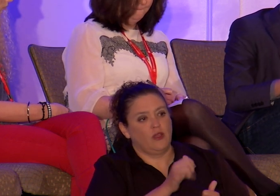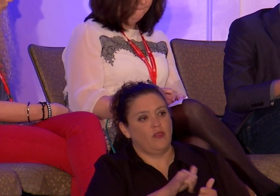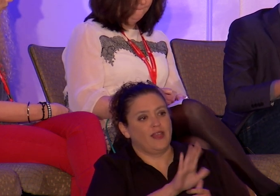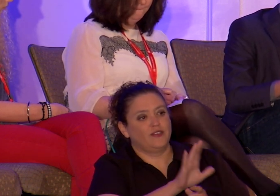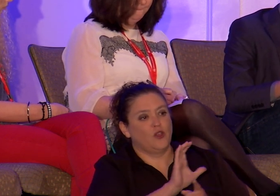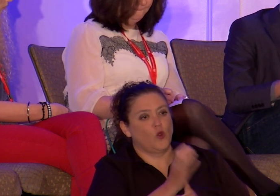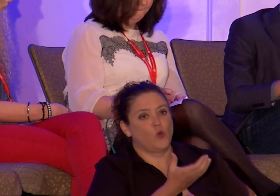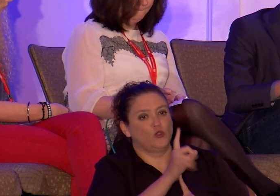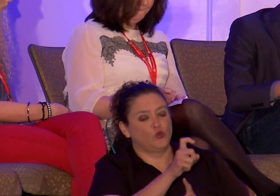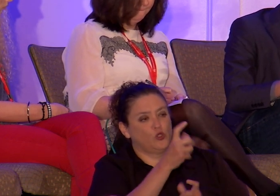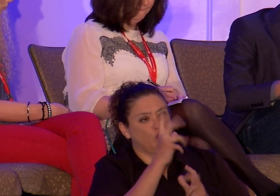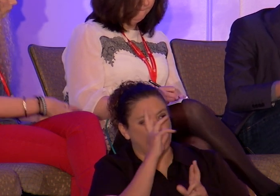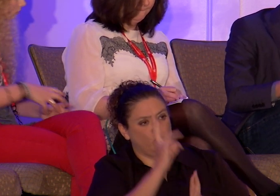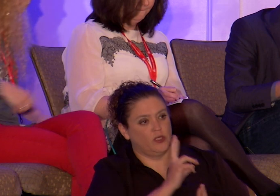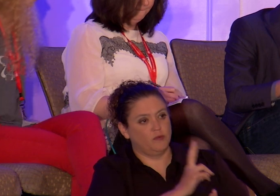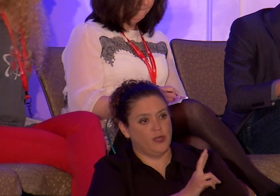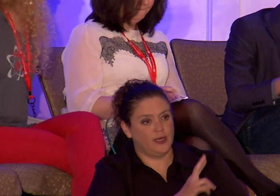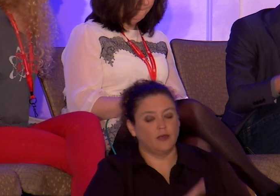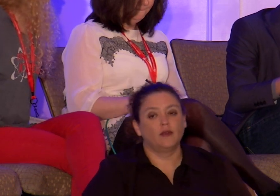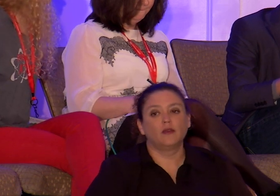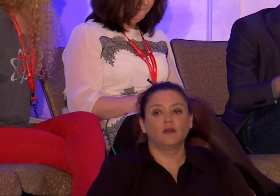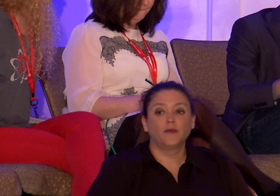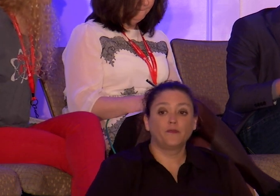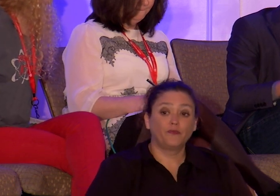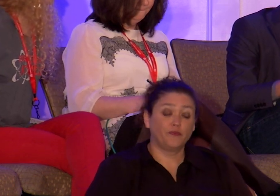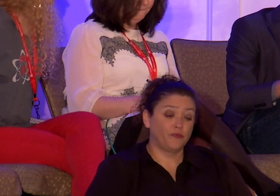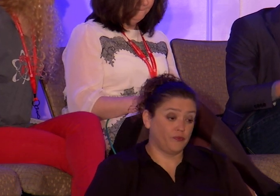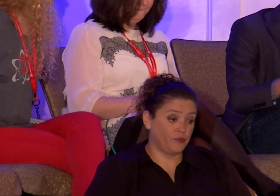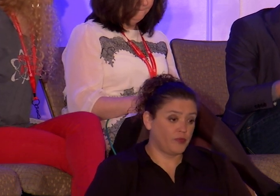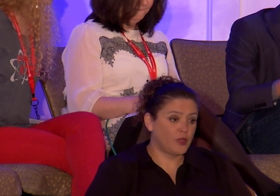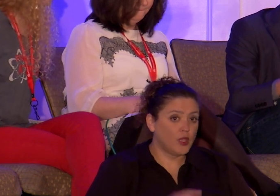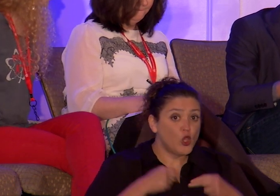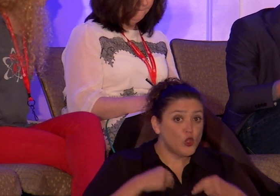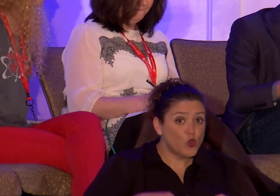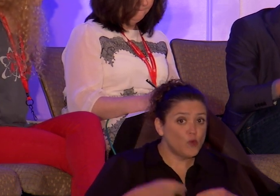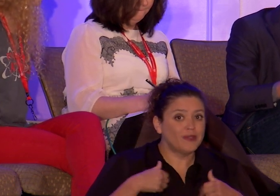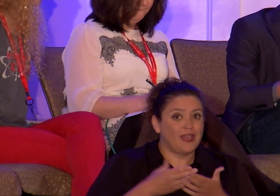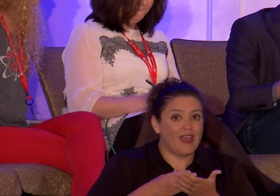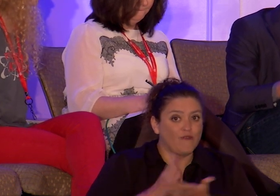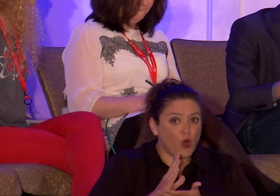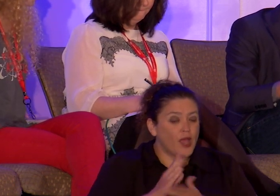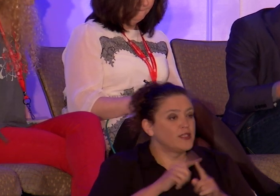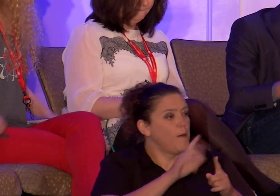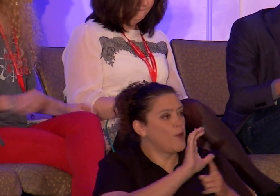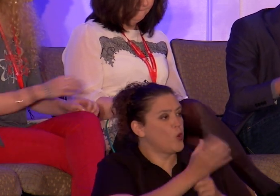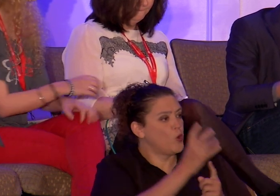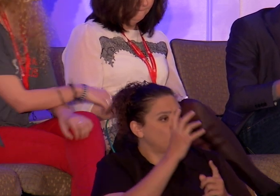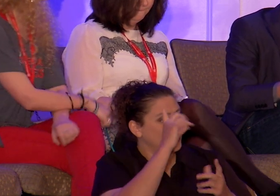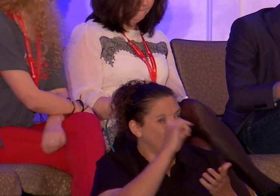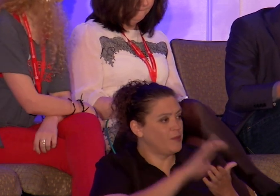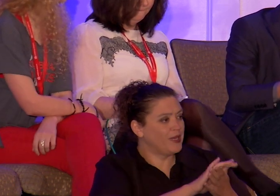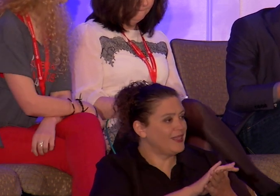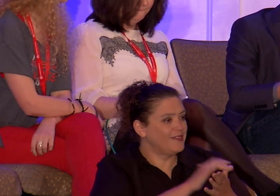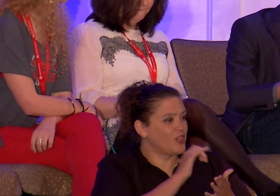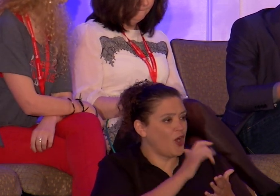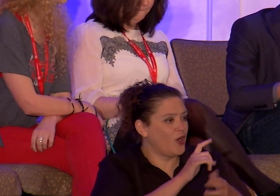should respect it. And my answer to that, humans have rights, but cultures and beliefs don't. And